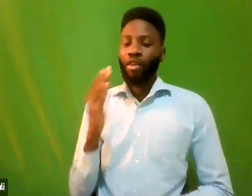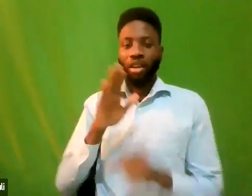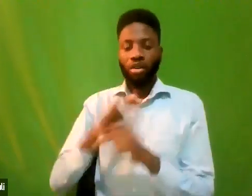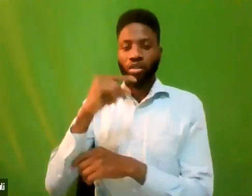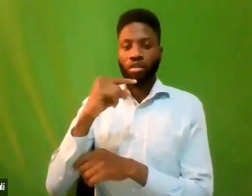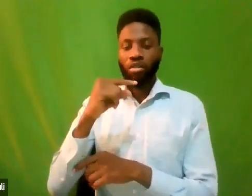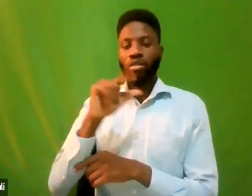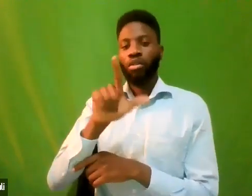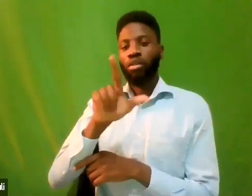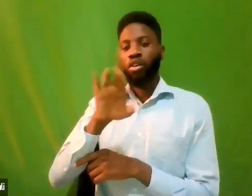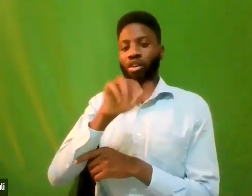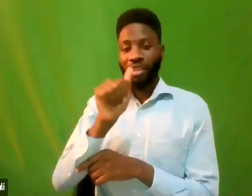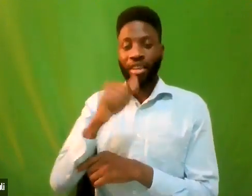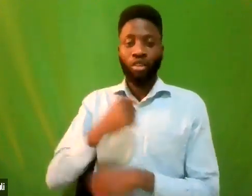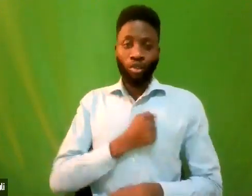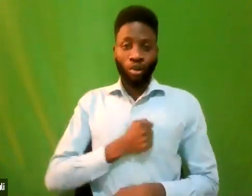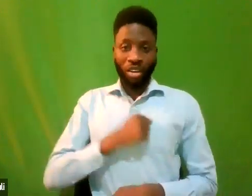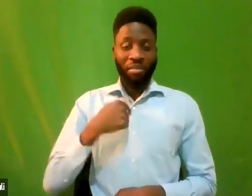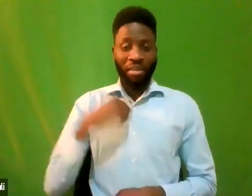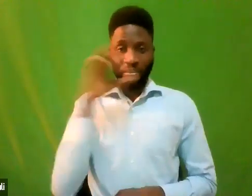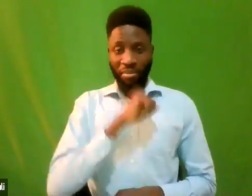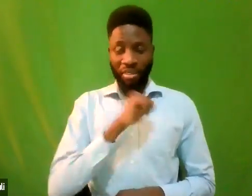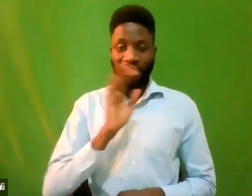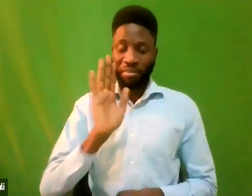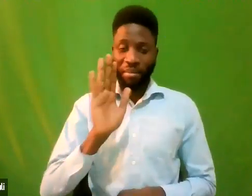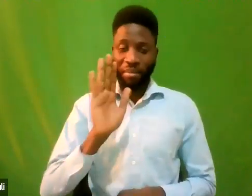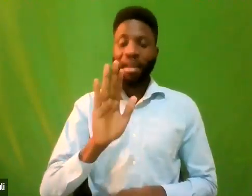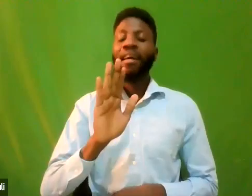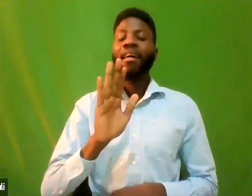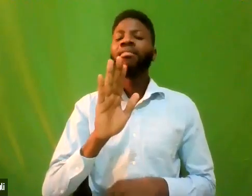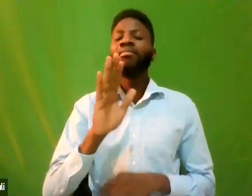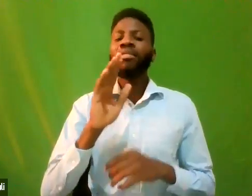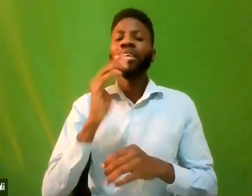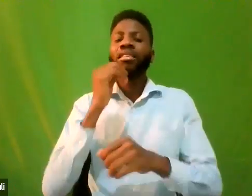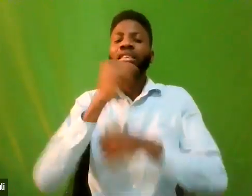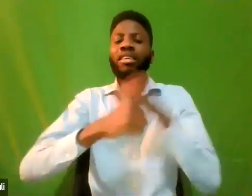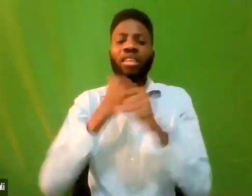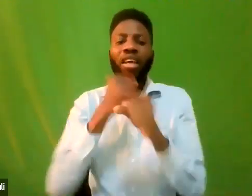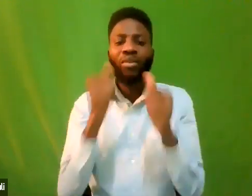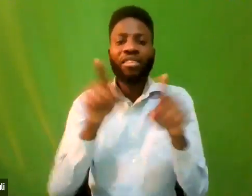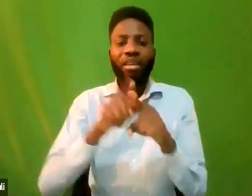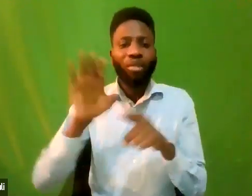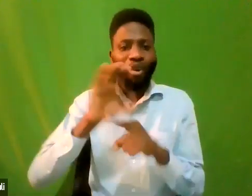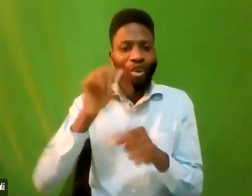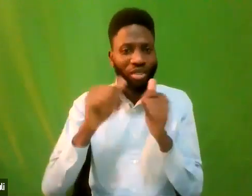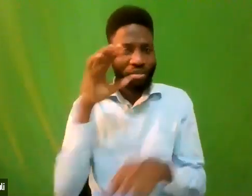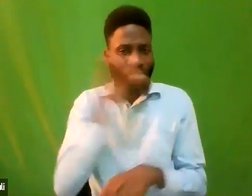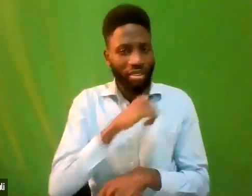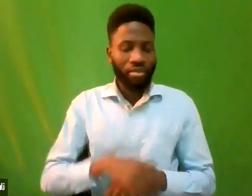I am sorry I missed you in which year and the course you're taking. Oh, okay. So, I am